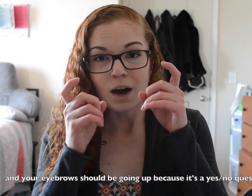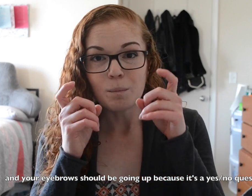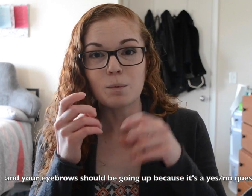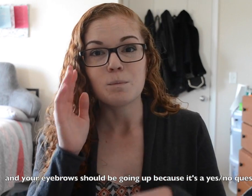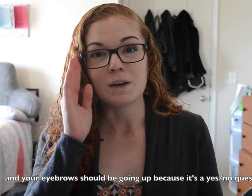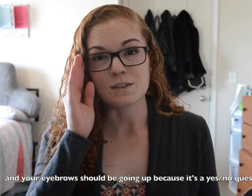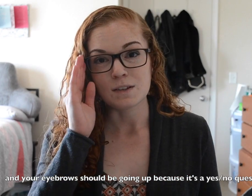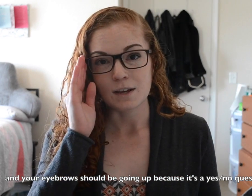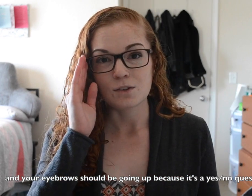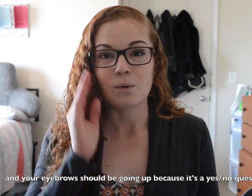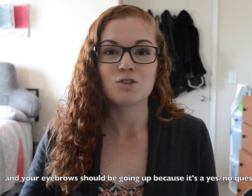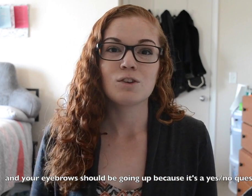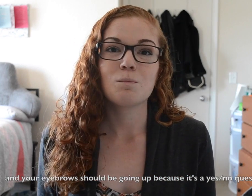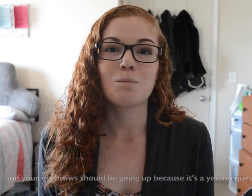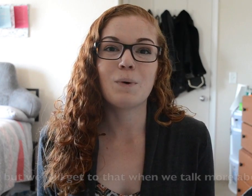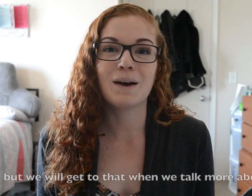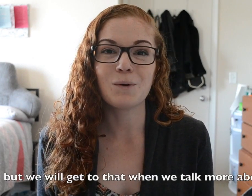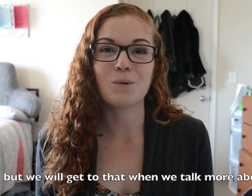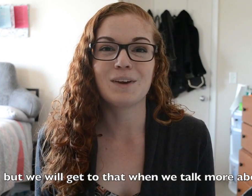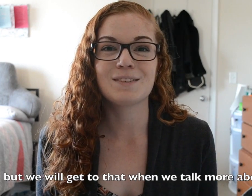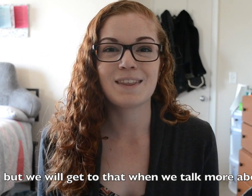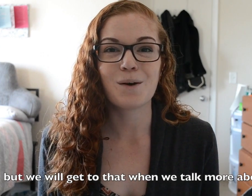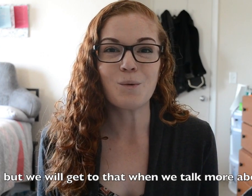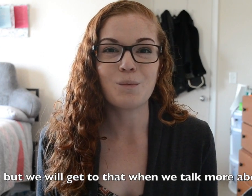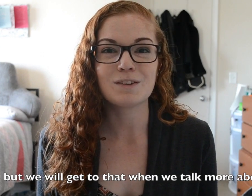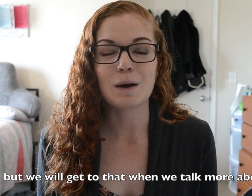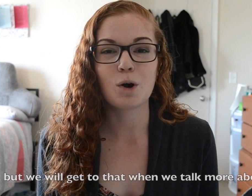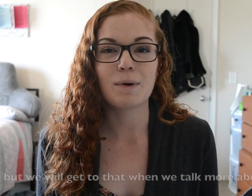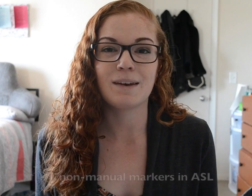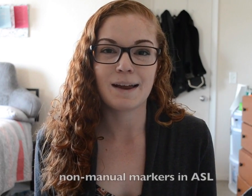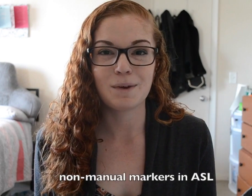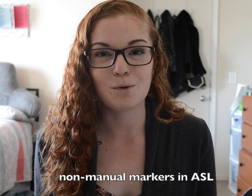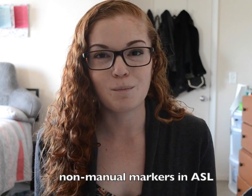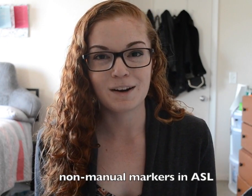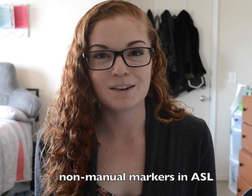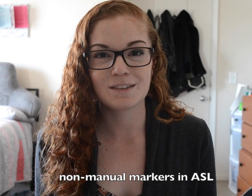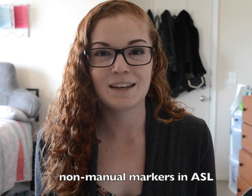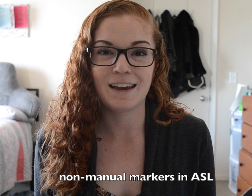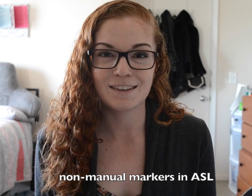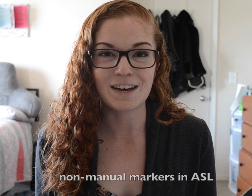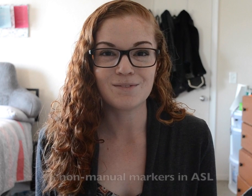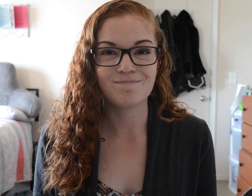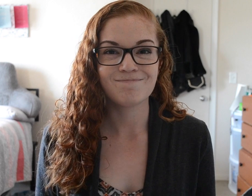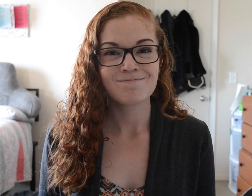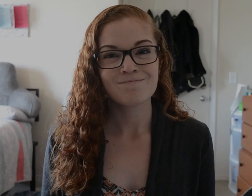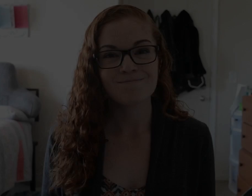up because it's a yes/no question. But we'll get to that when we talk more about non-manual markers in ASL.